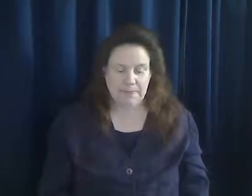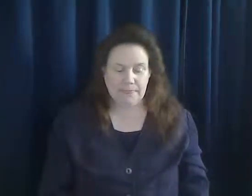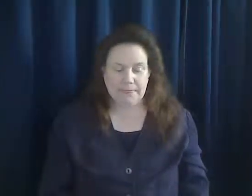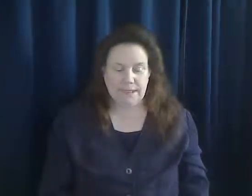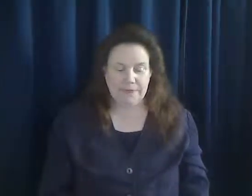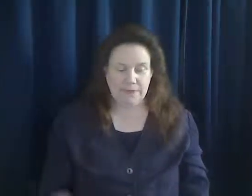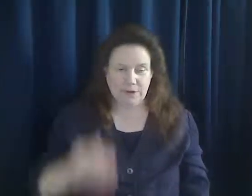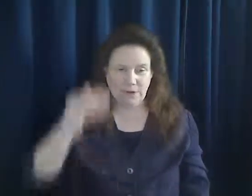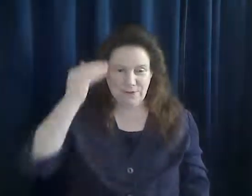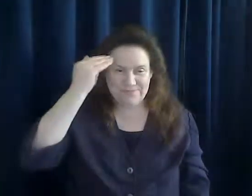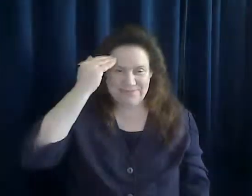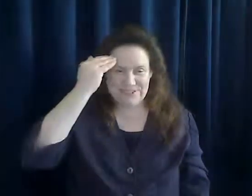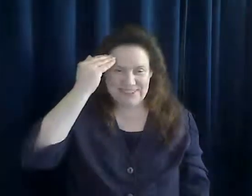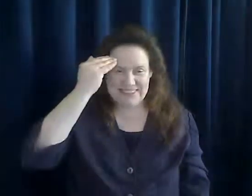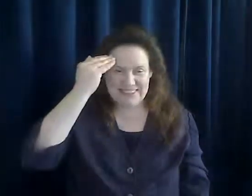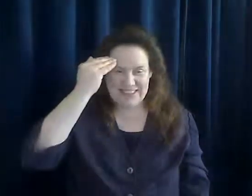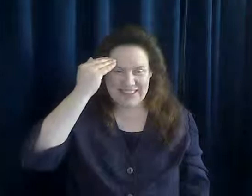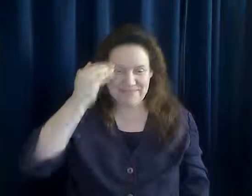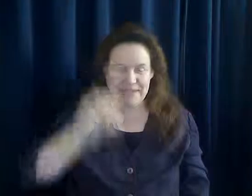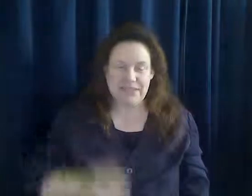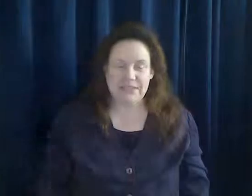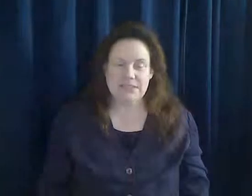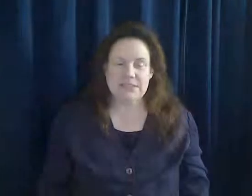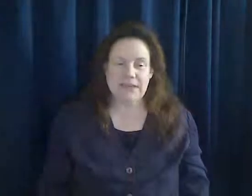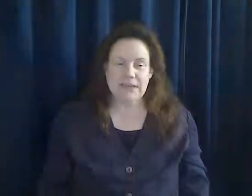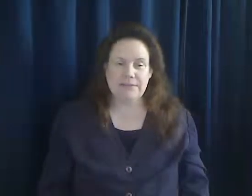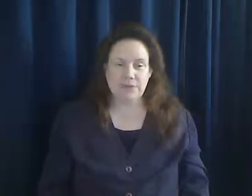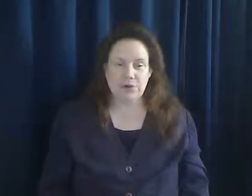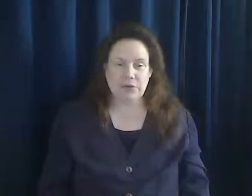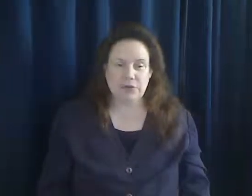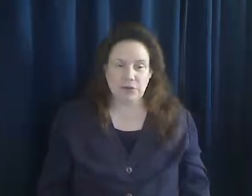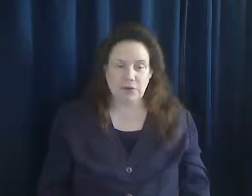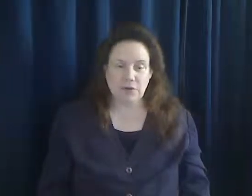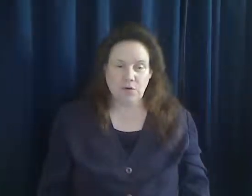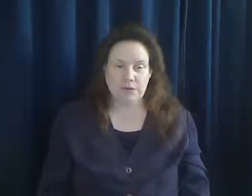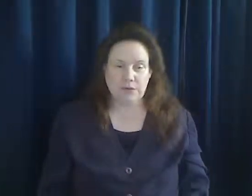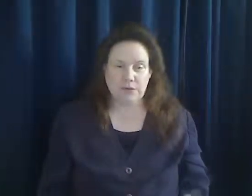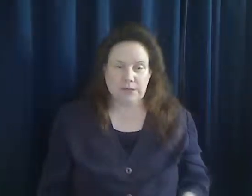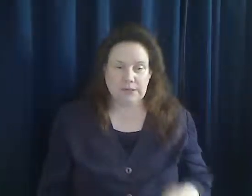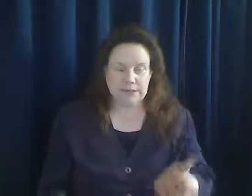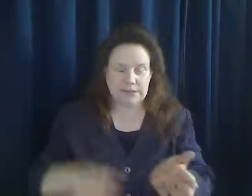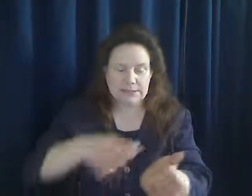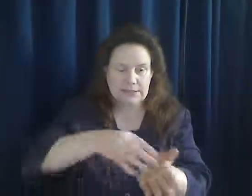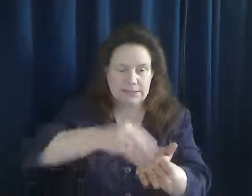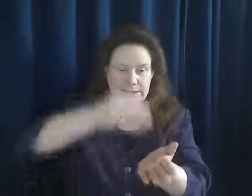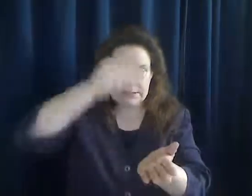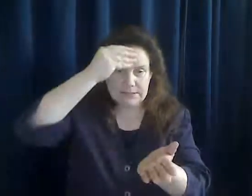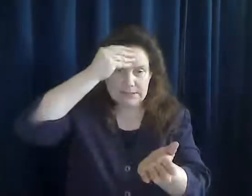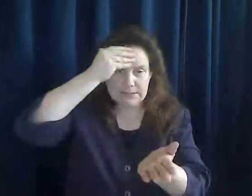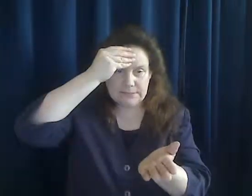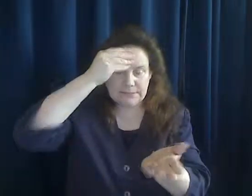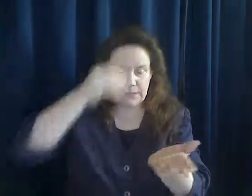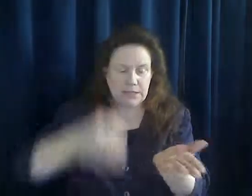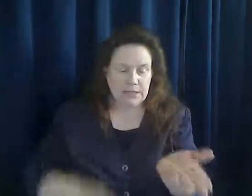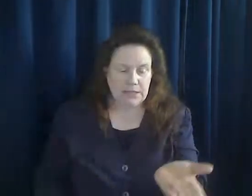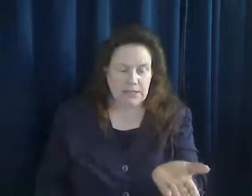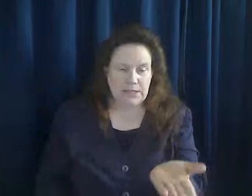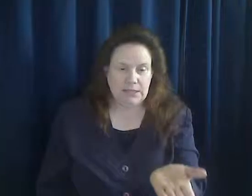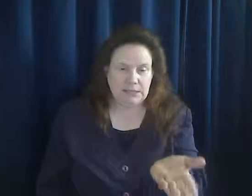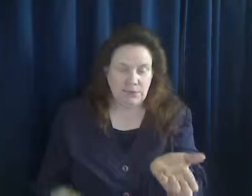The sign for no, we just did that. The sign for learn or learning is like this. So you